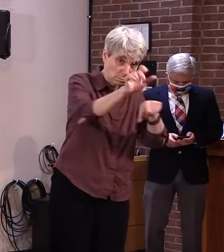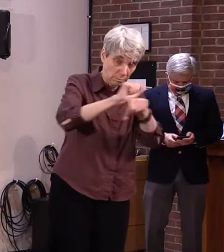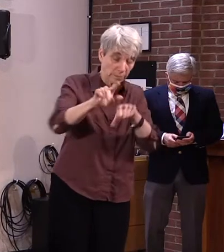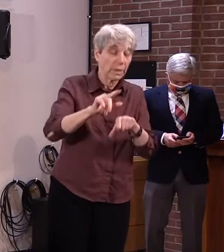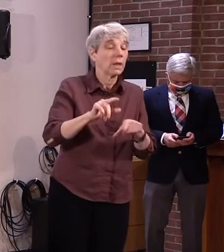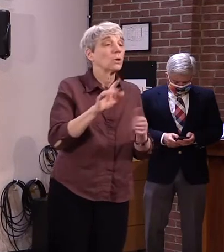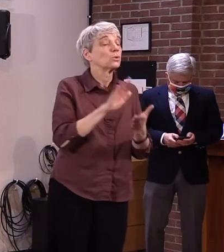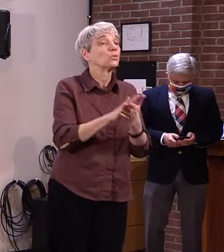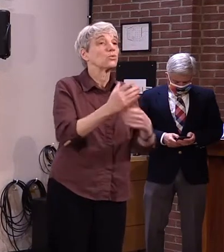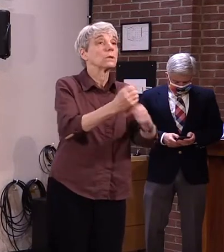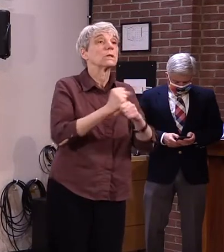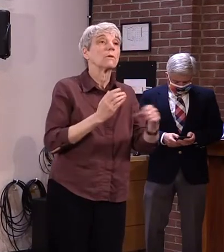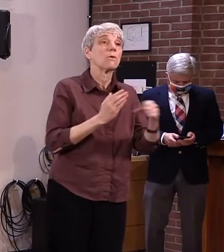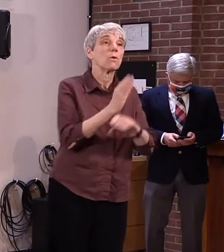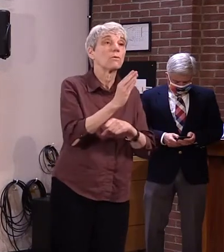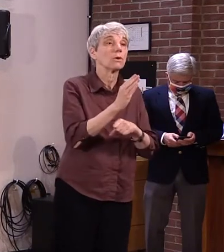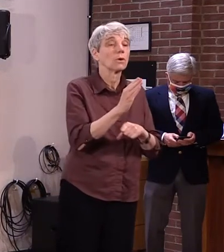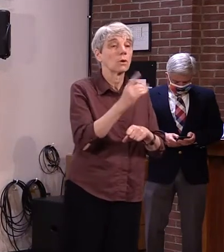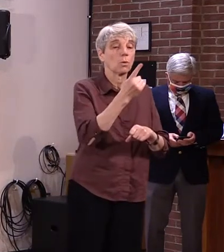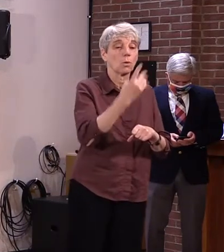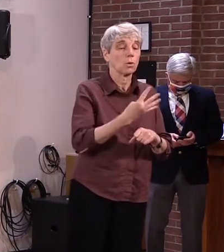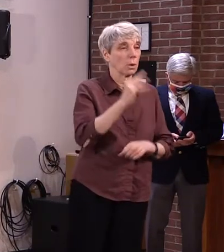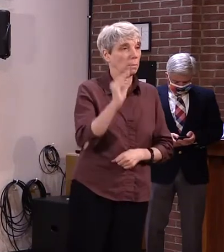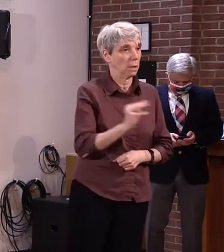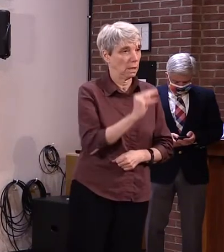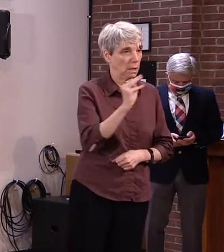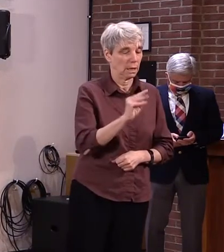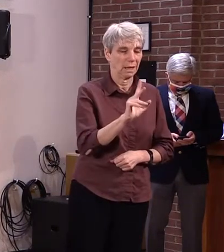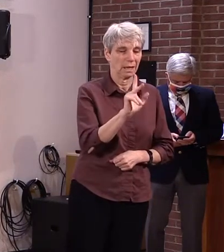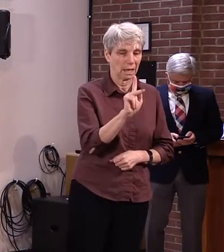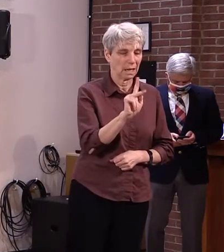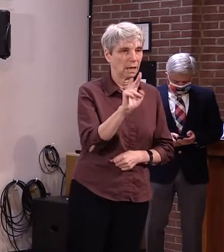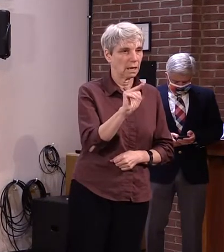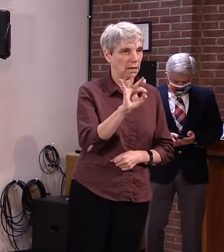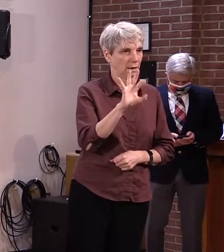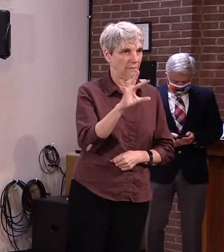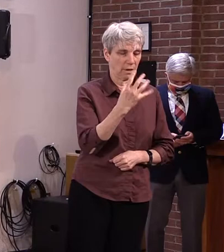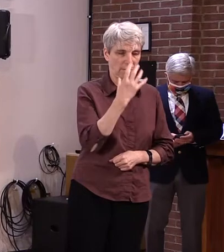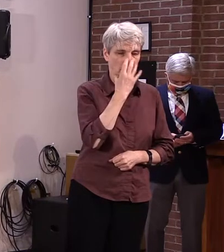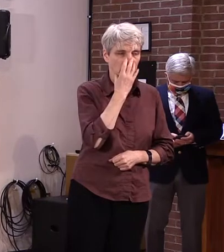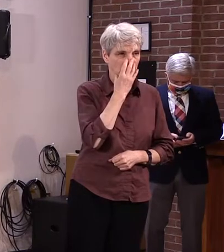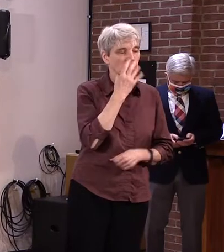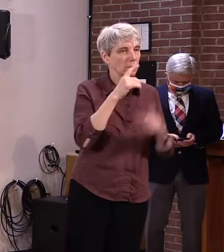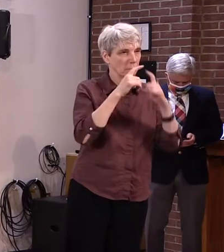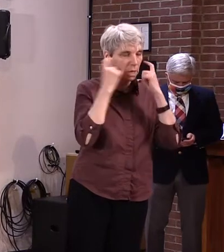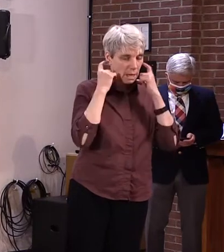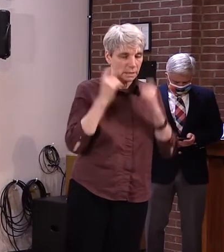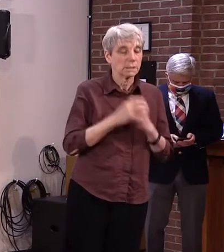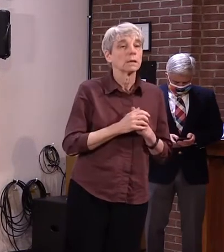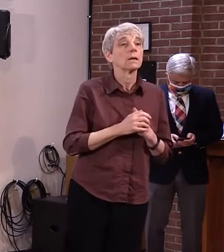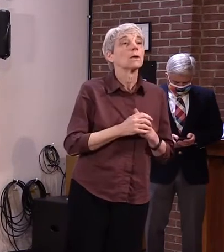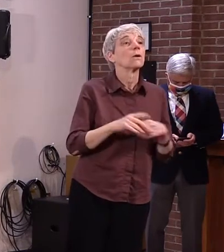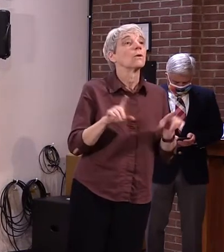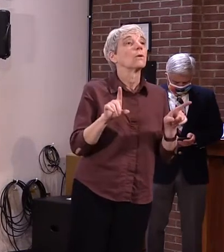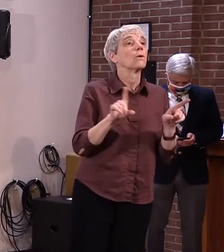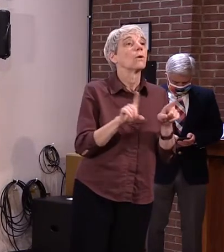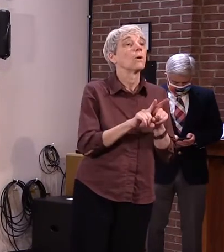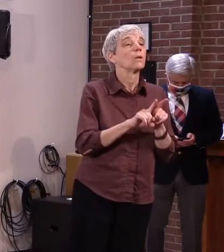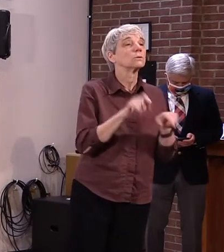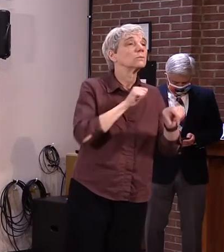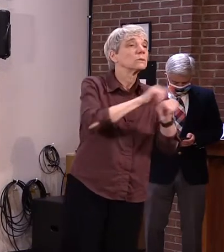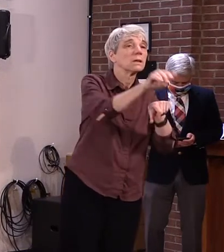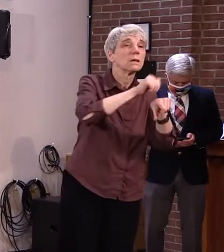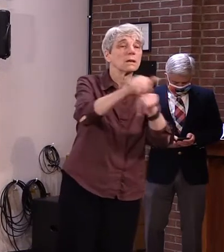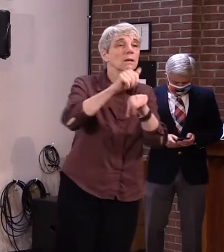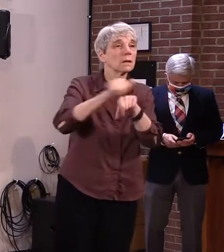250,000 KN95 masks. 48,000 items were distributed to mass transit companies to allow this sector to